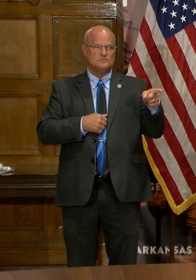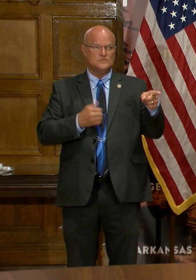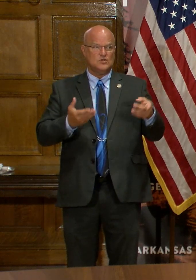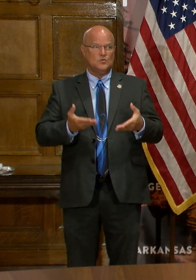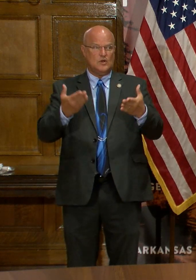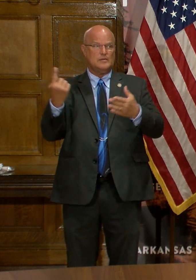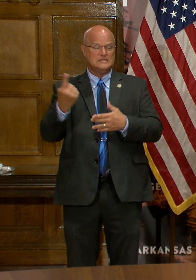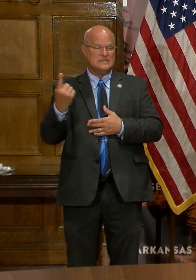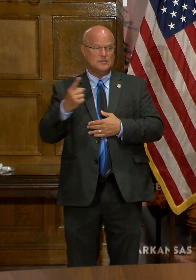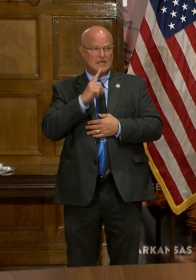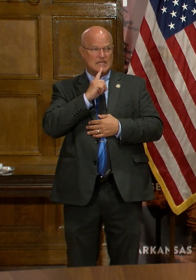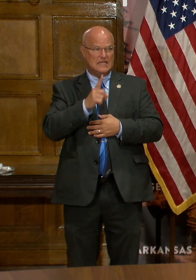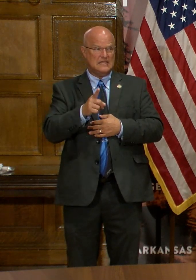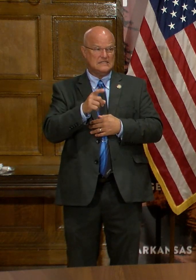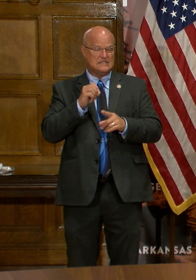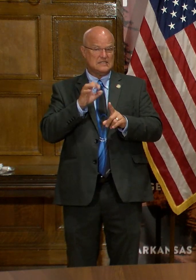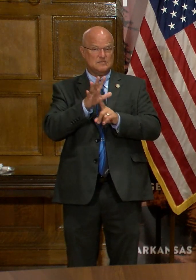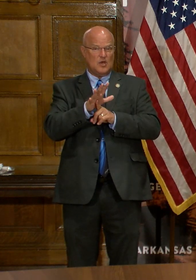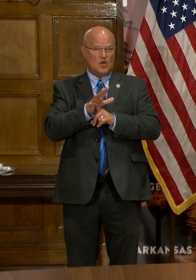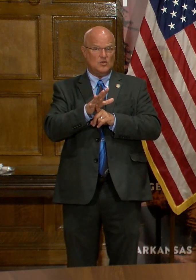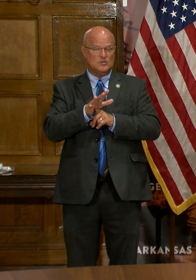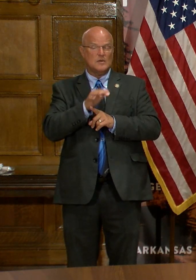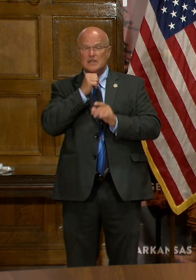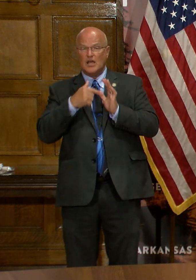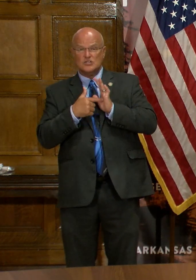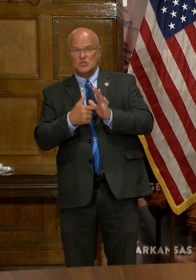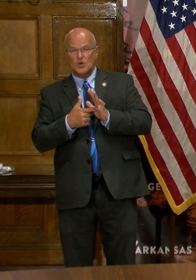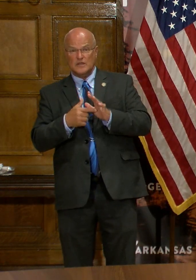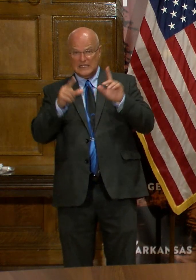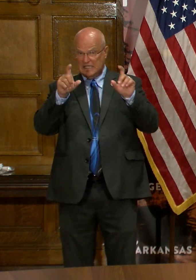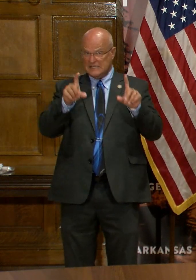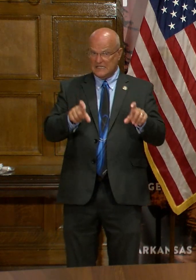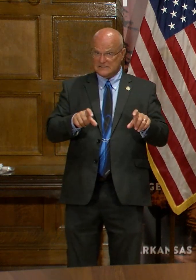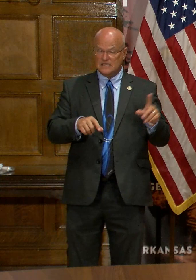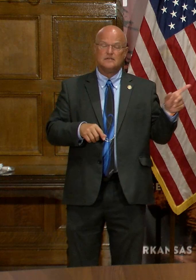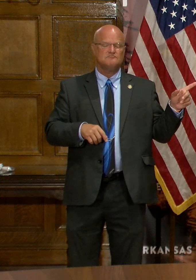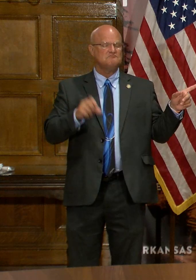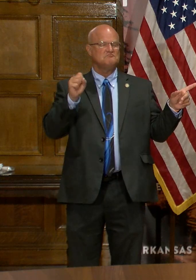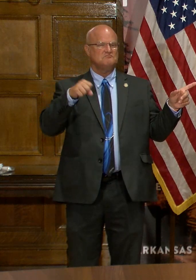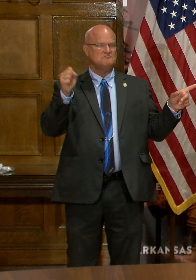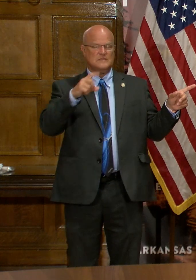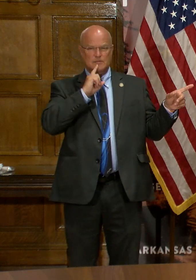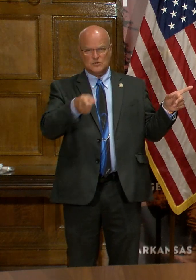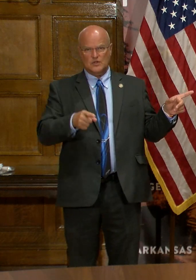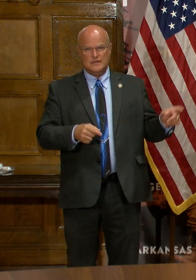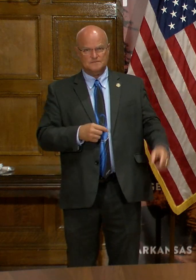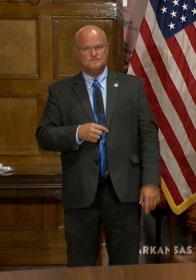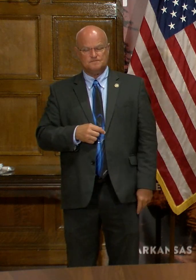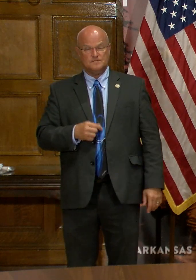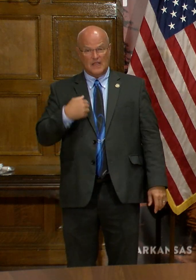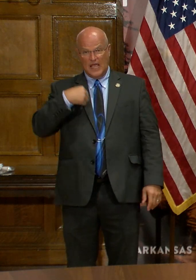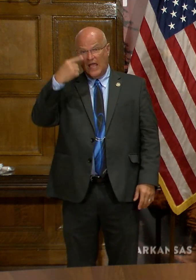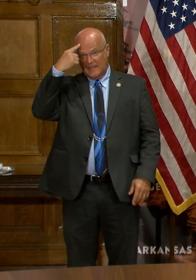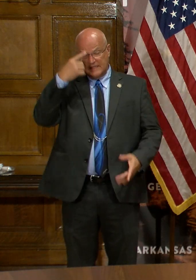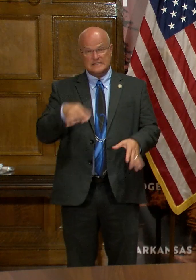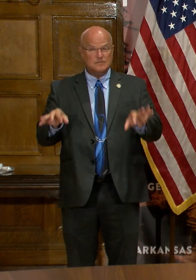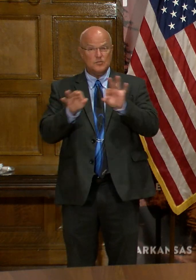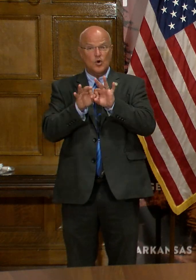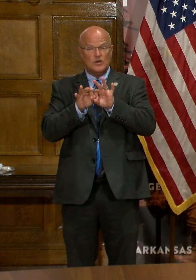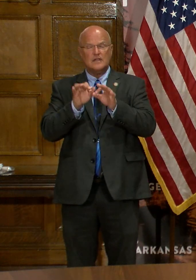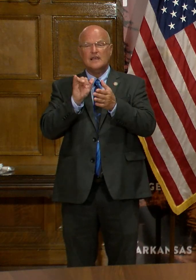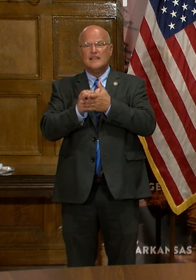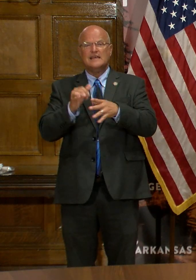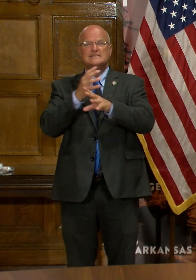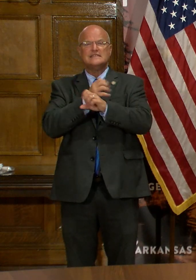if somebody is exposed but asymptomatic that they get tested? Yes, absolutely. I think that's important. That's